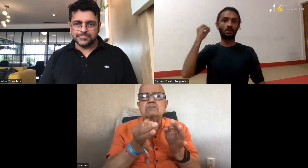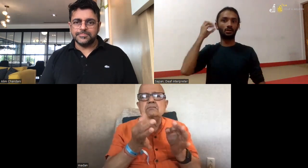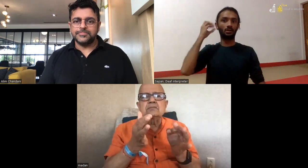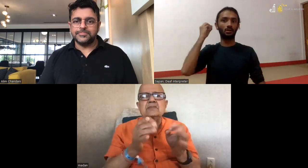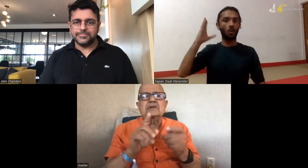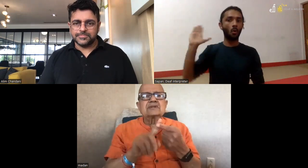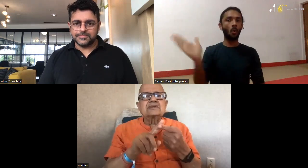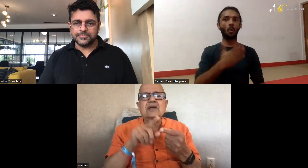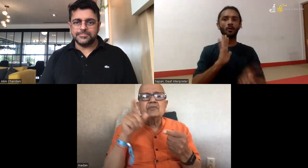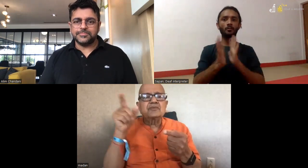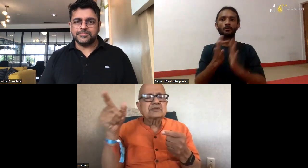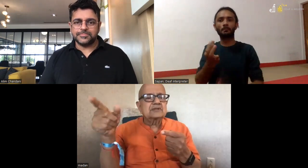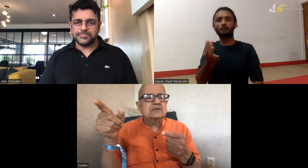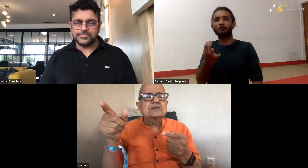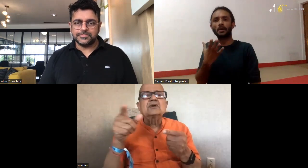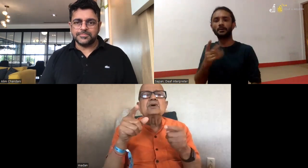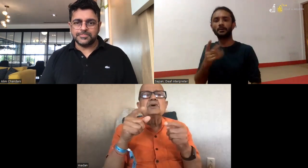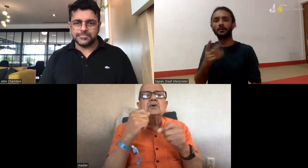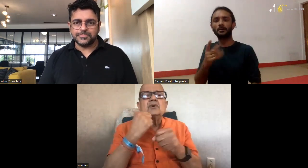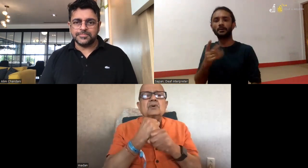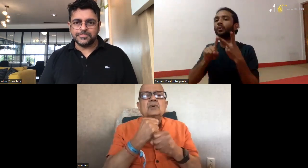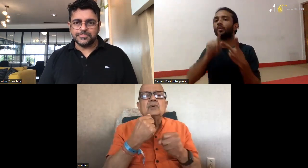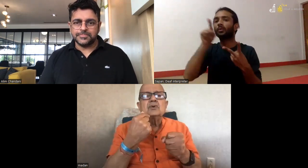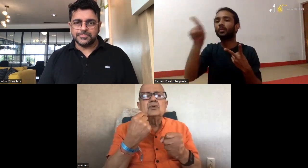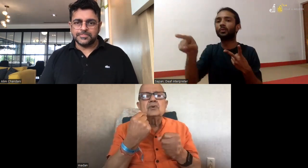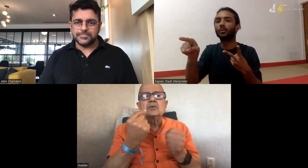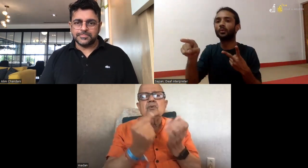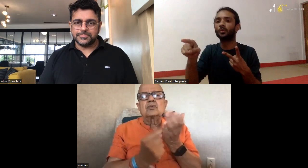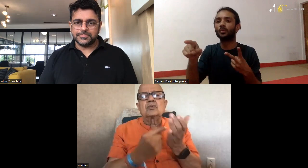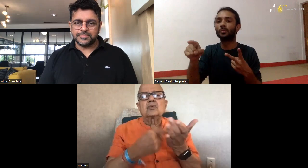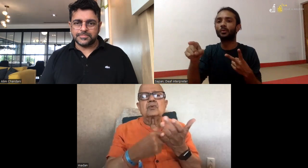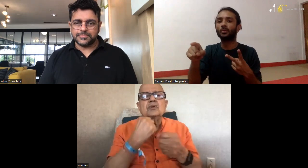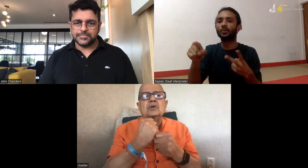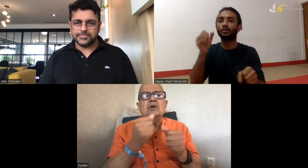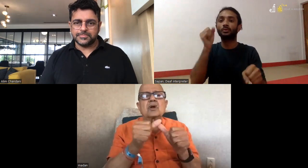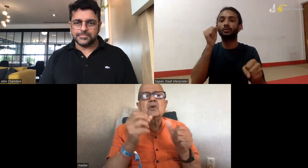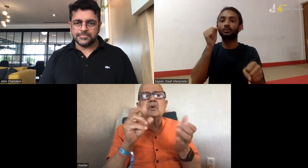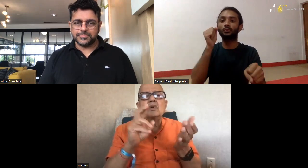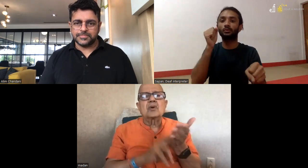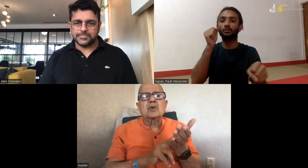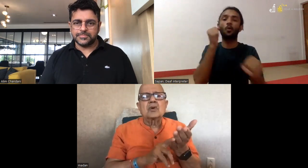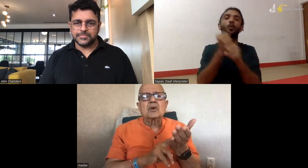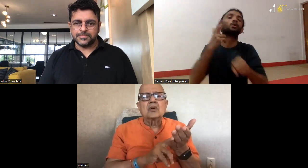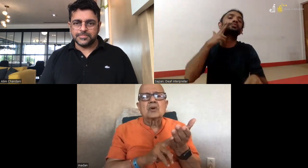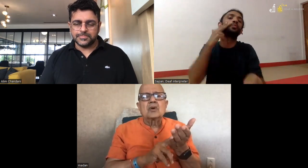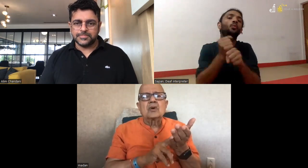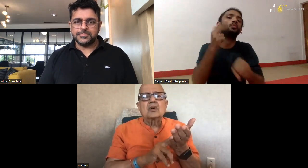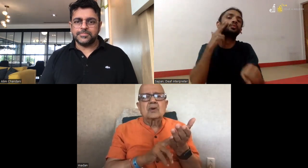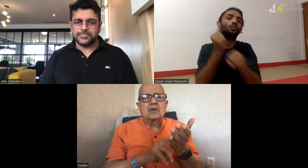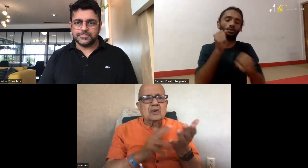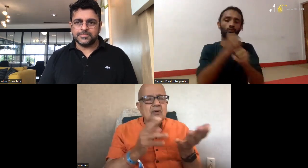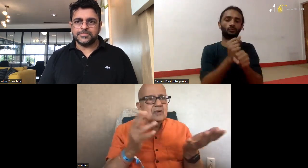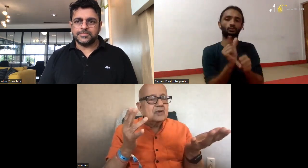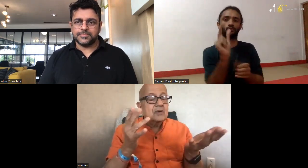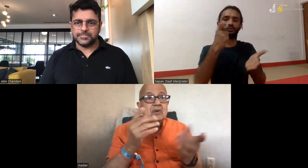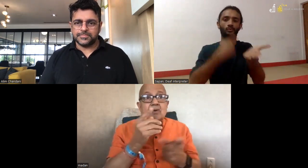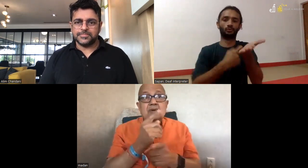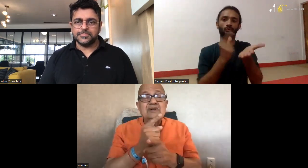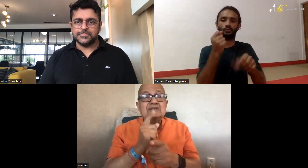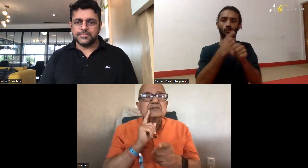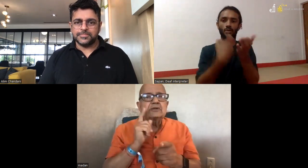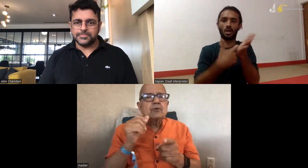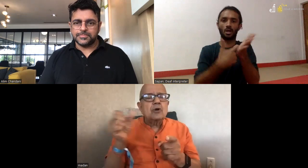I have a few questions for you. Firstly, thank you so much for the wonderful book that you've written, in-depth book about deaf education in